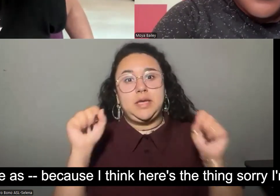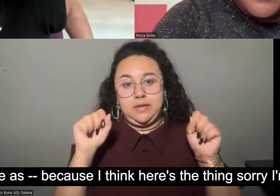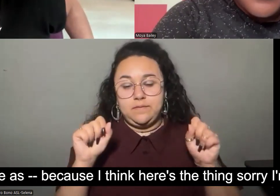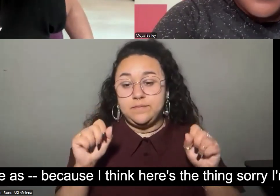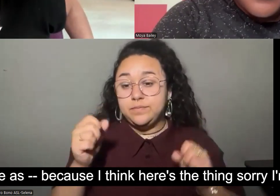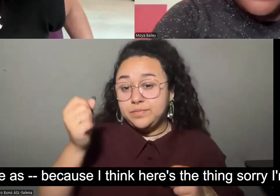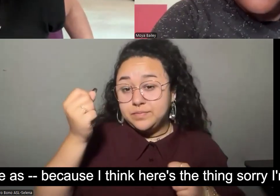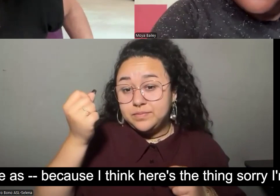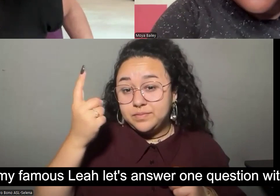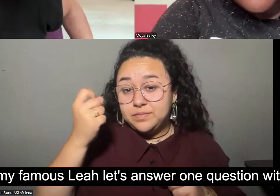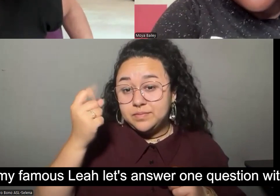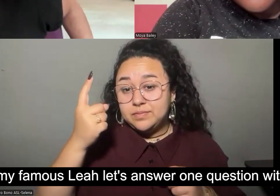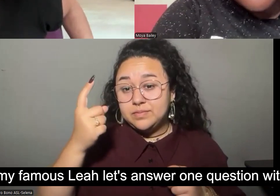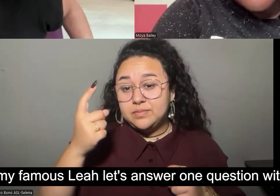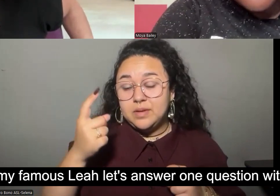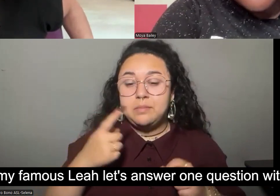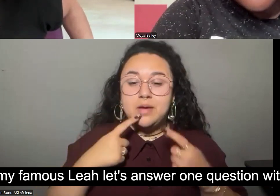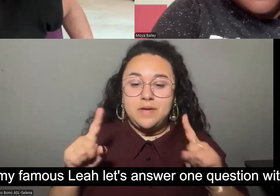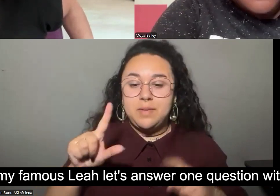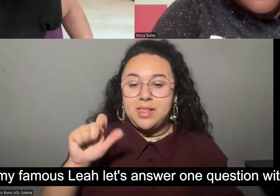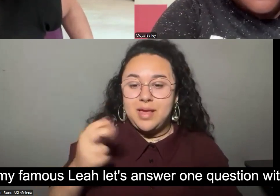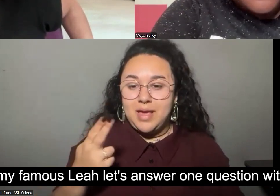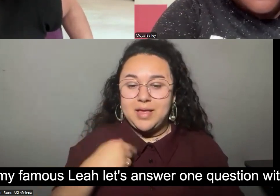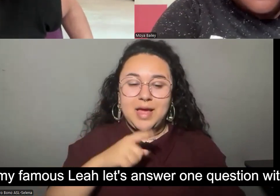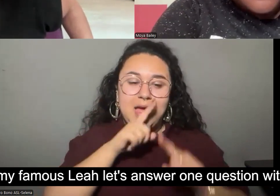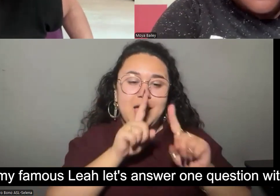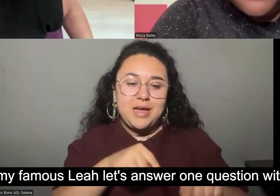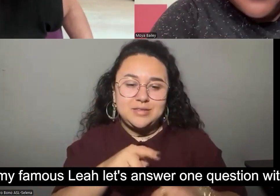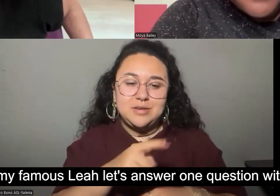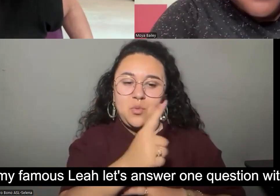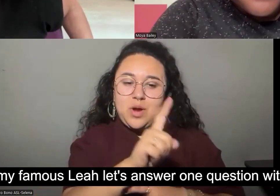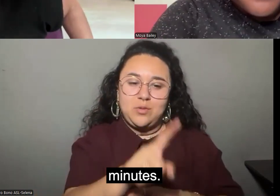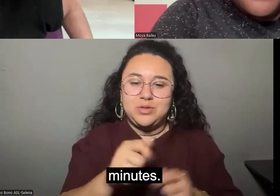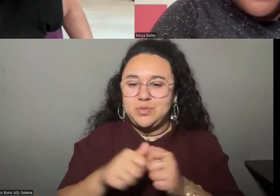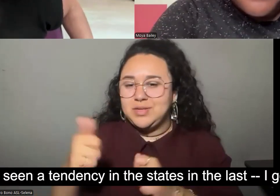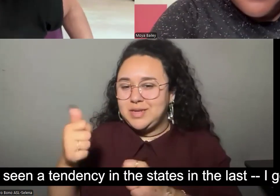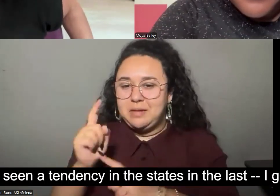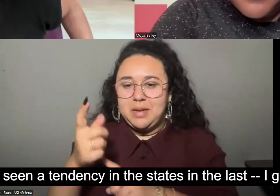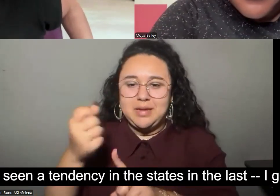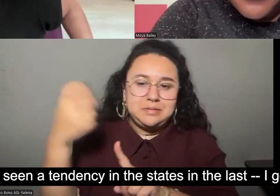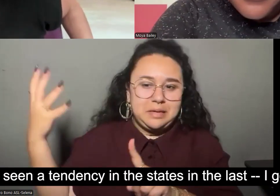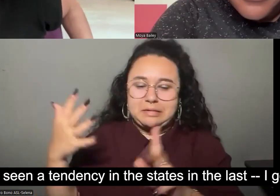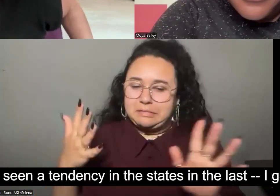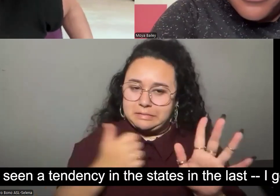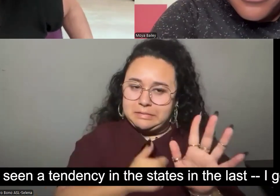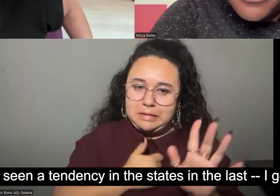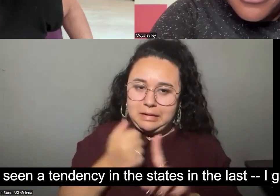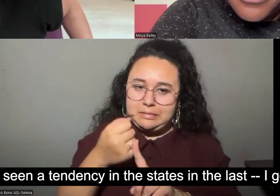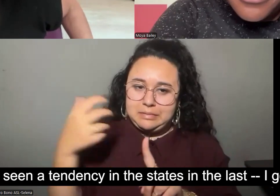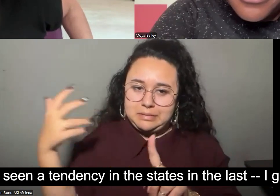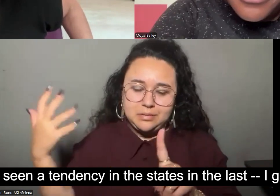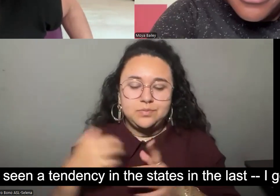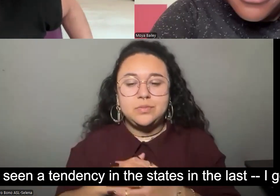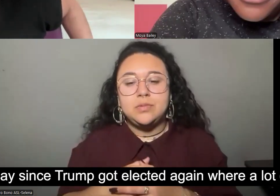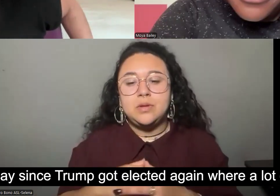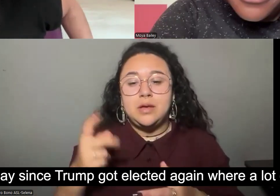thing. And sorry, I'm doing my famous Leah, like, let's answer one question with 10 minutes. But like, I've seen a tendency in the States in